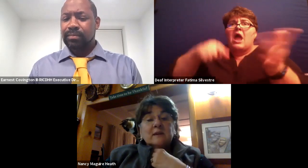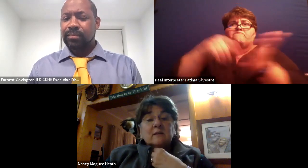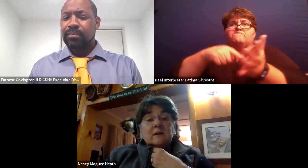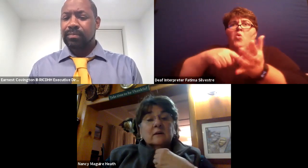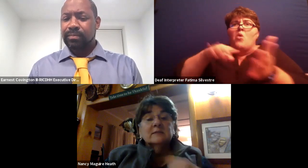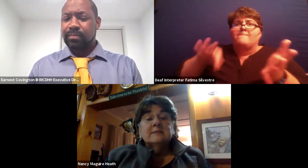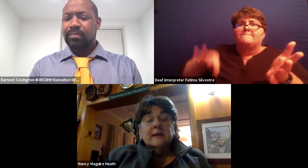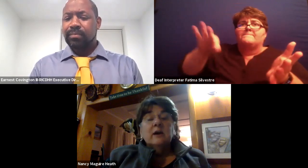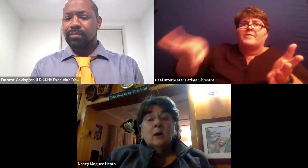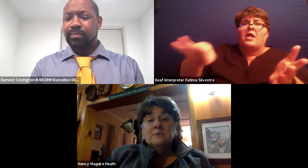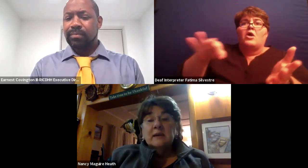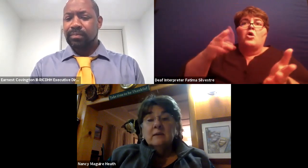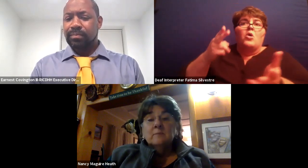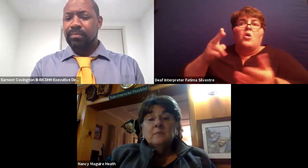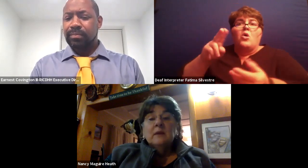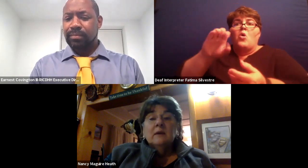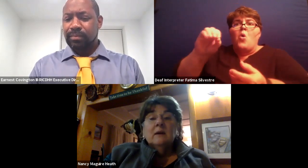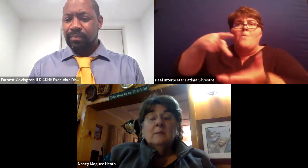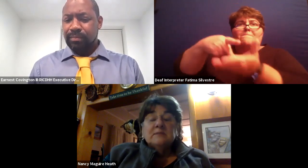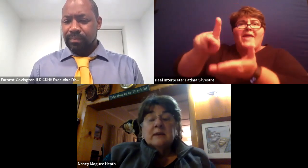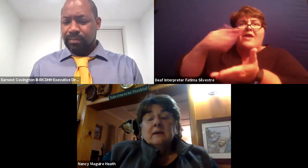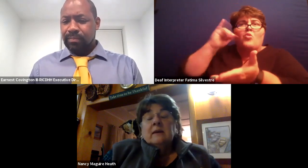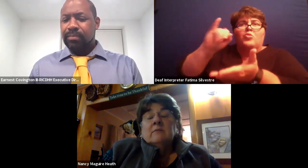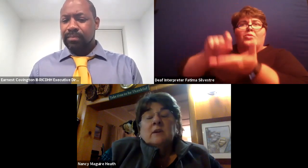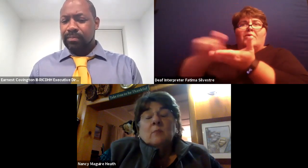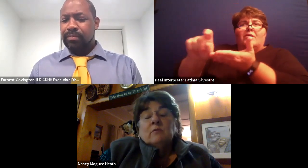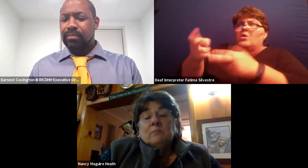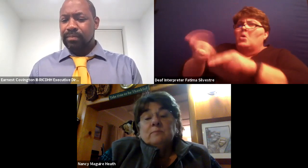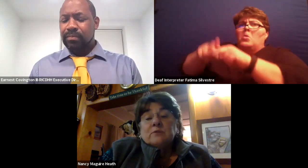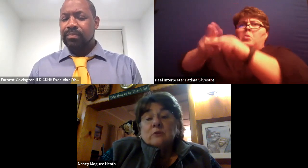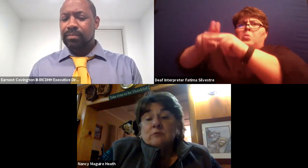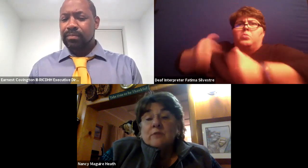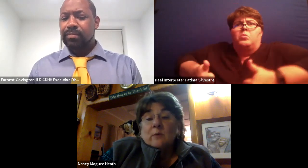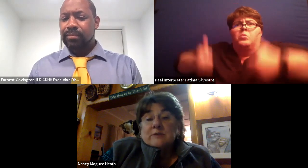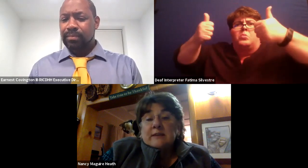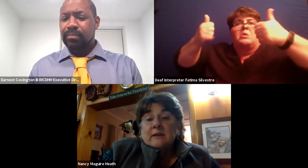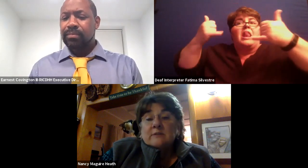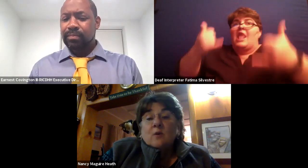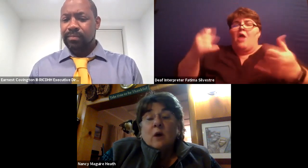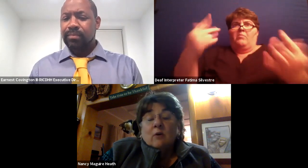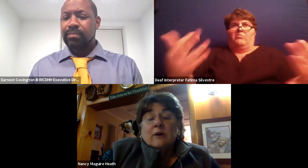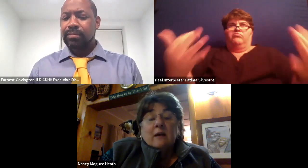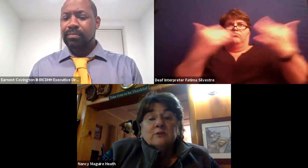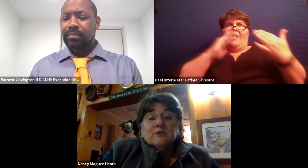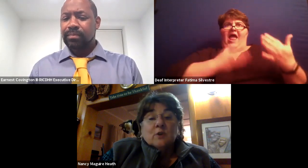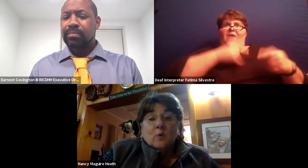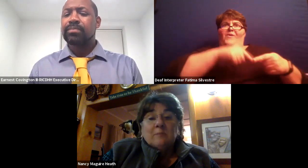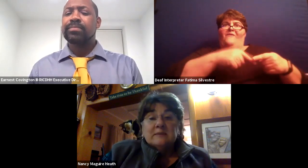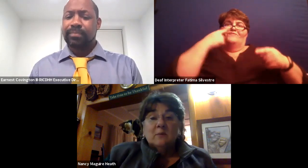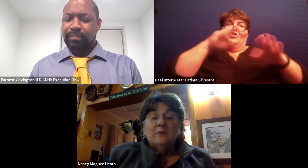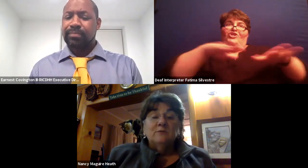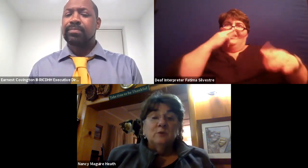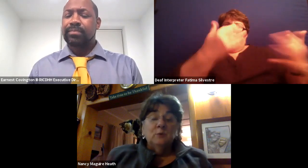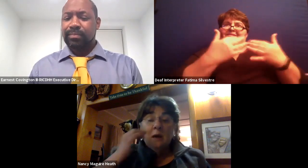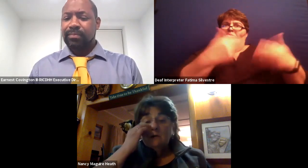have seen a steady uptick in the number of children that we're seeing. So our audiologists are quite